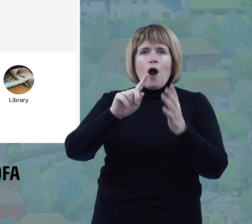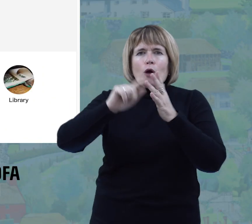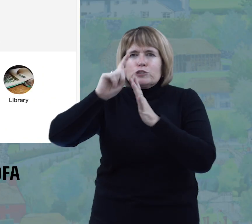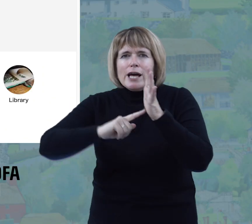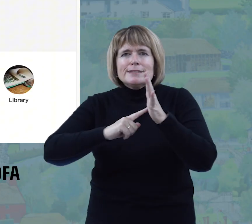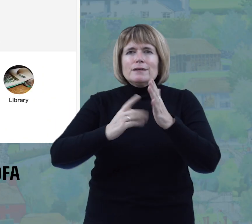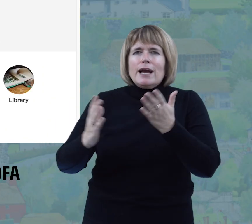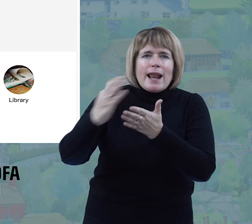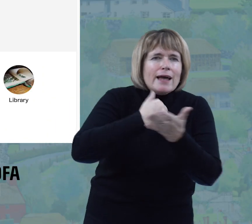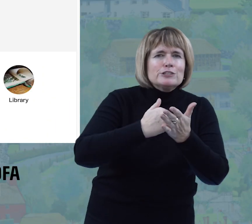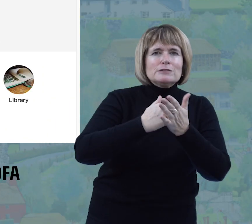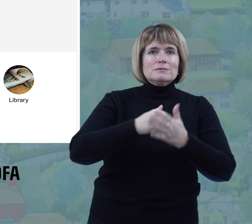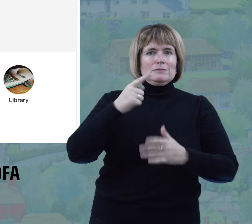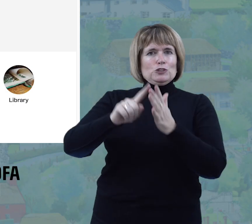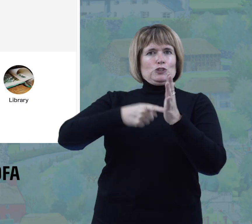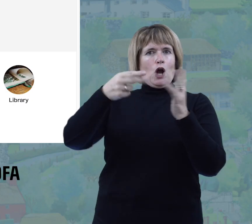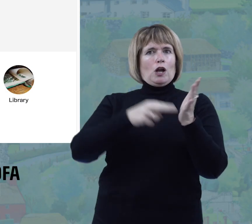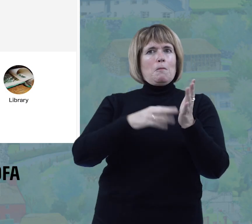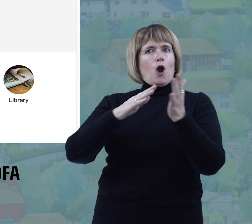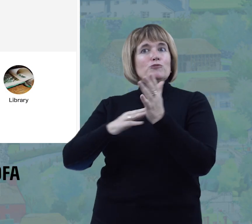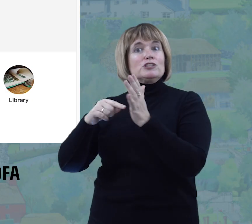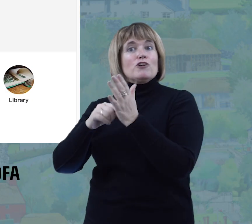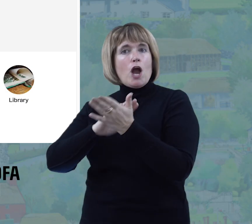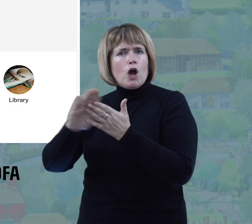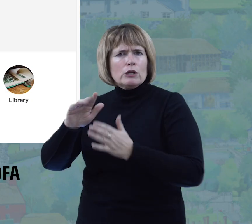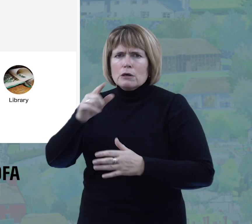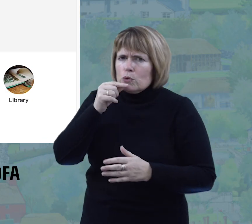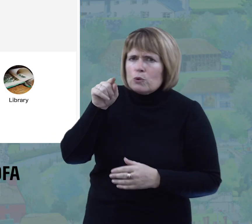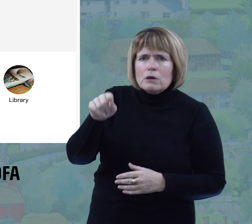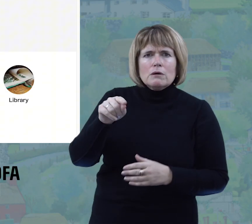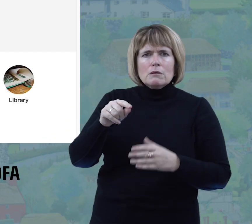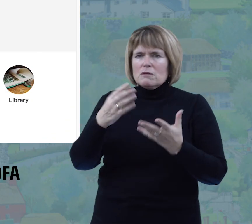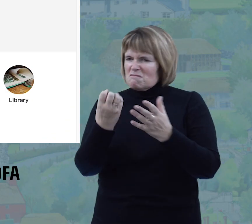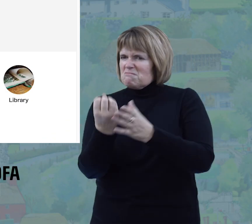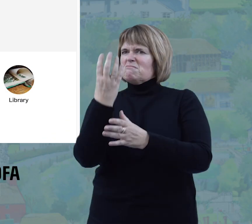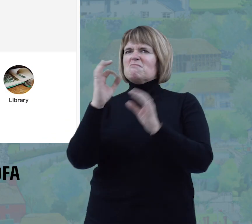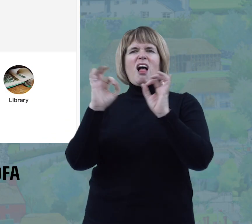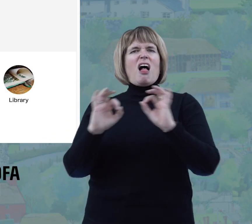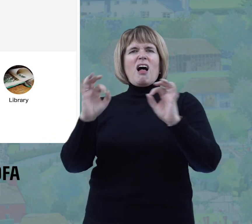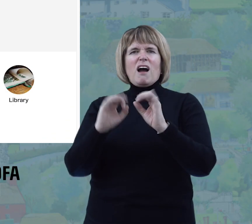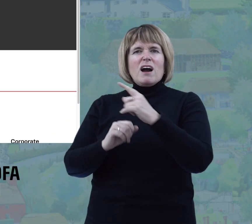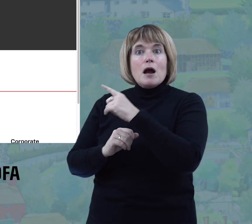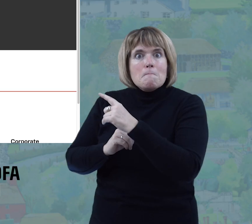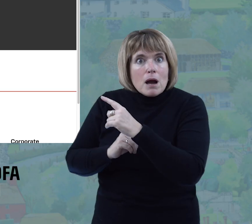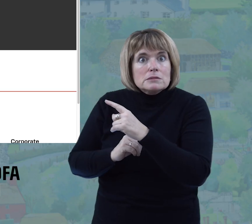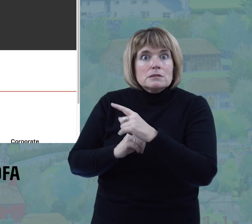objects we have in our collection. We search John Montgomery Traherne, but nothing much comes up. But we